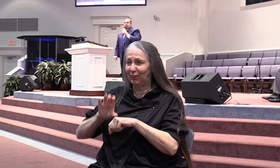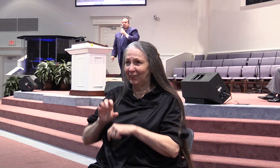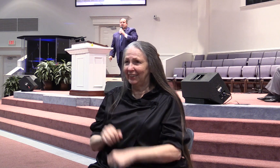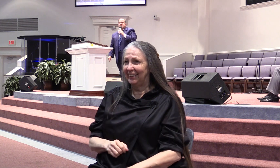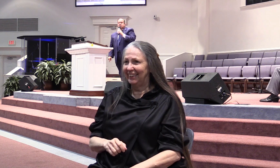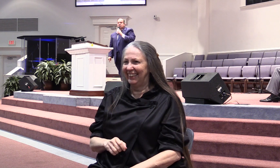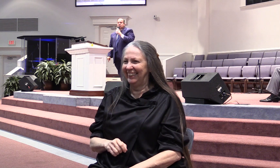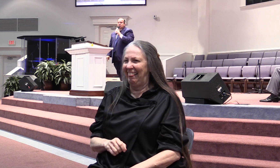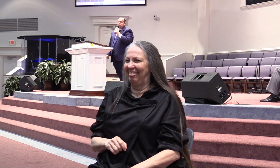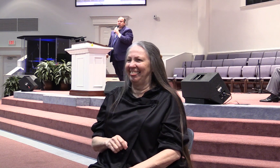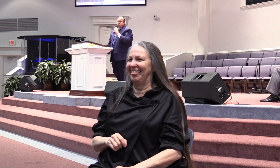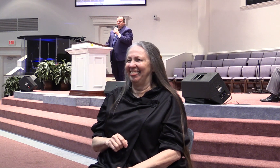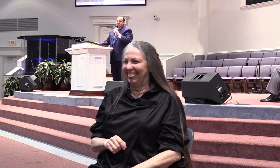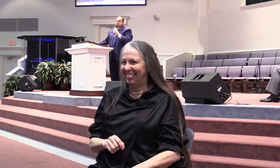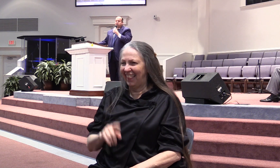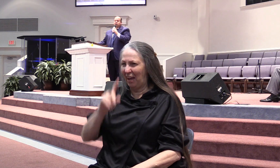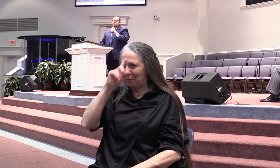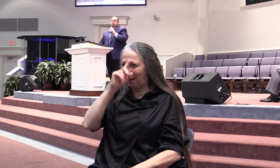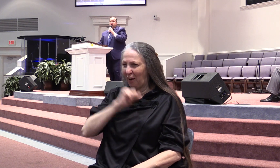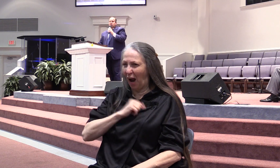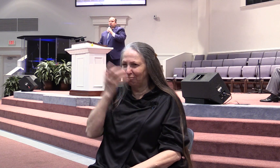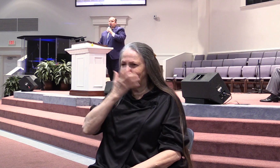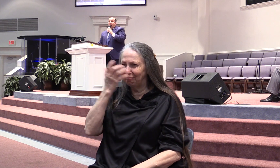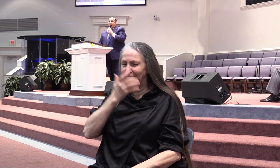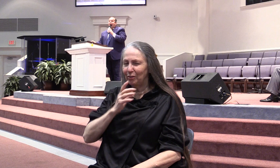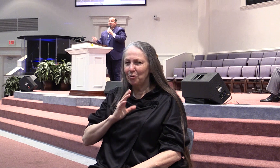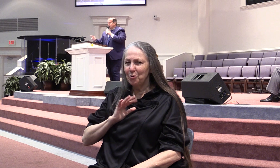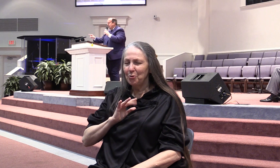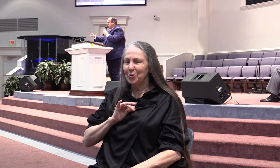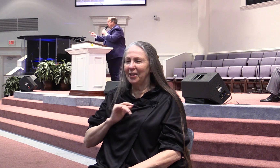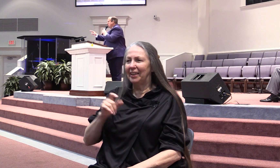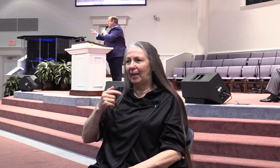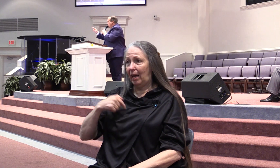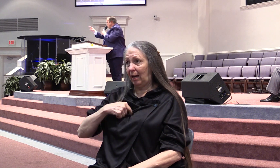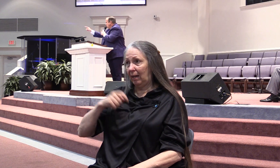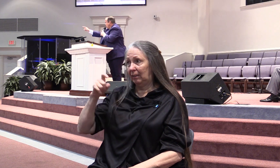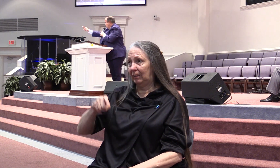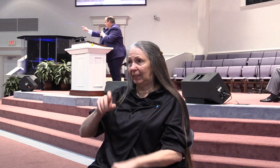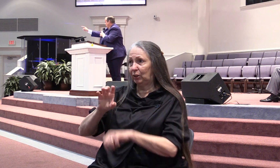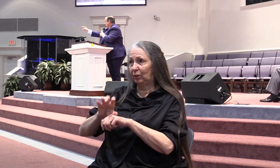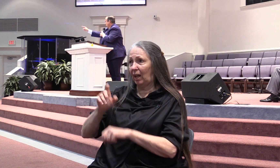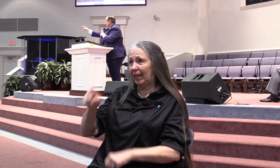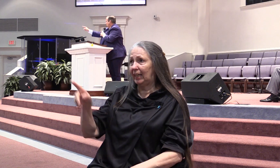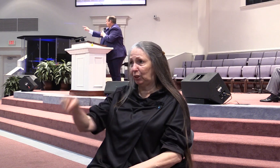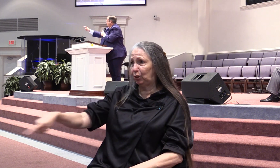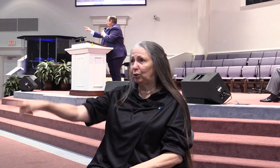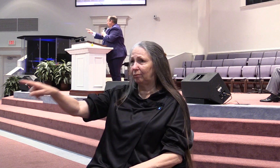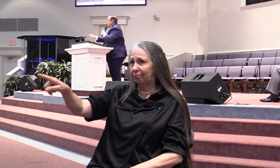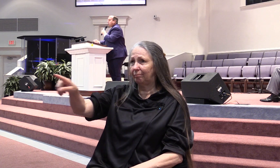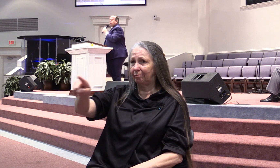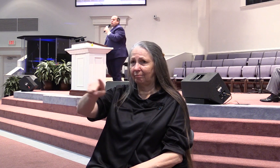I need the church. I need you.